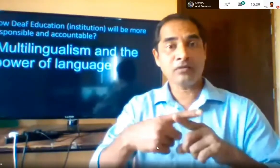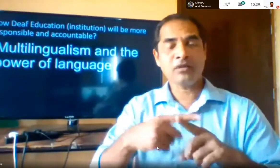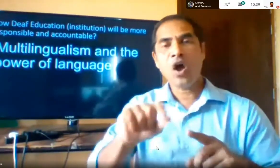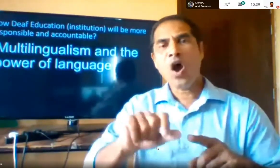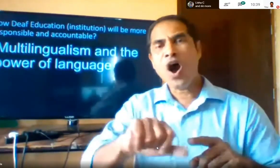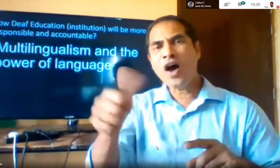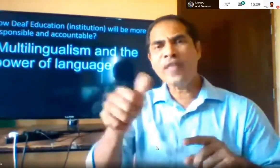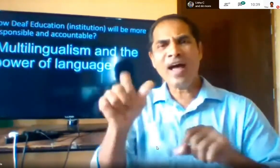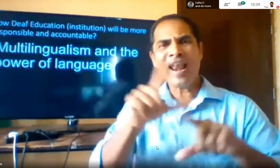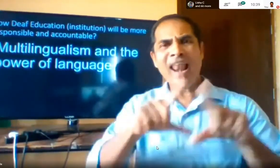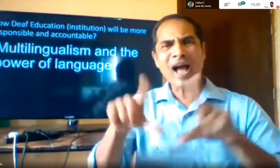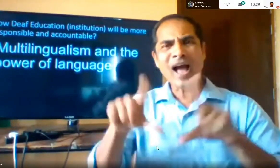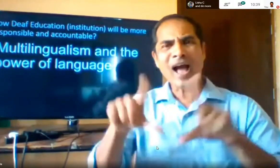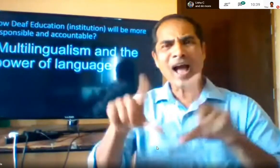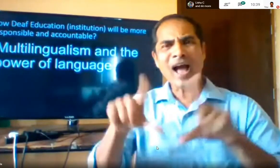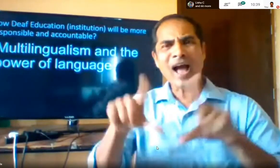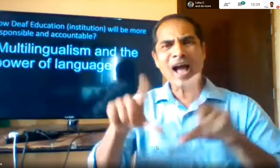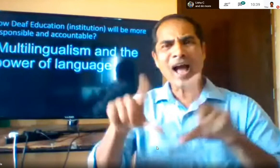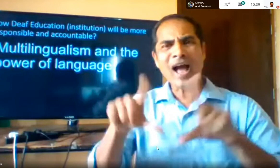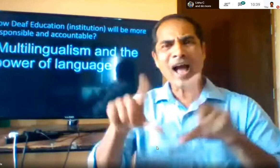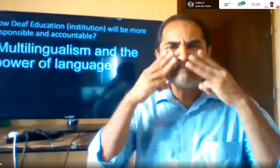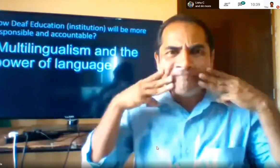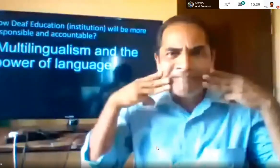promote. We have to encourage learning languages.